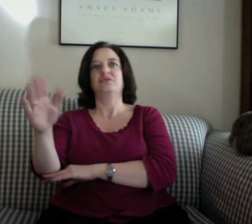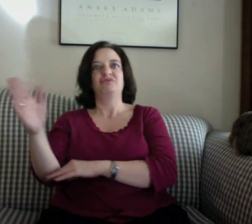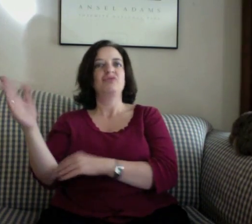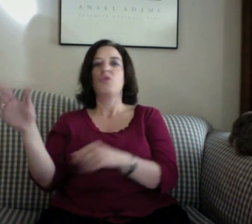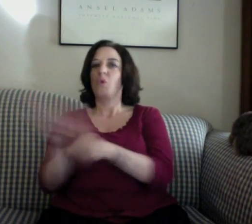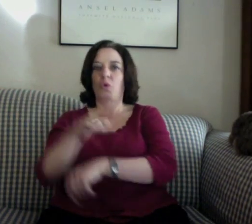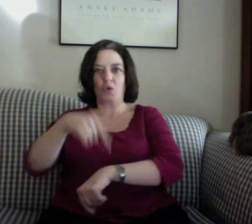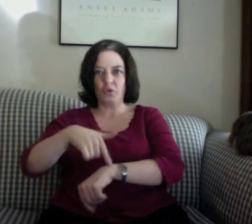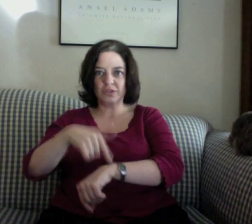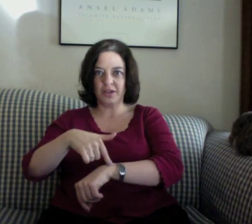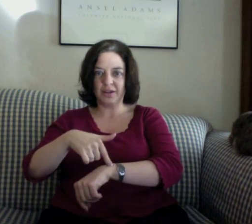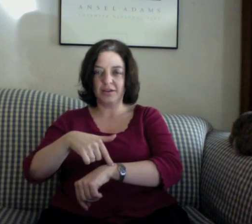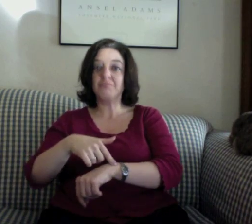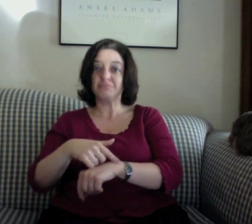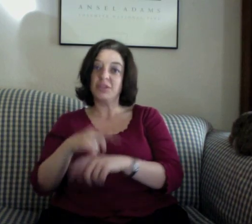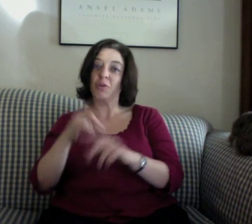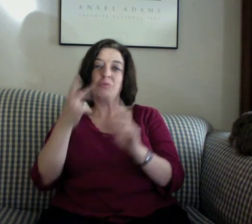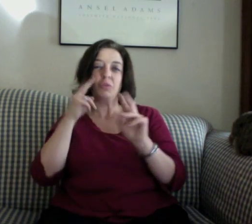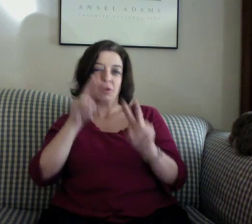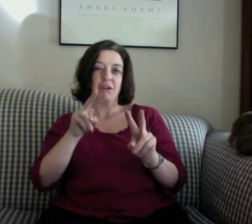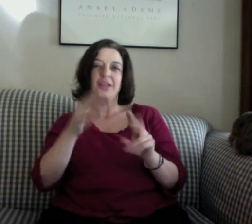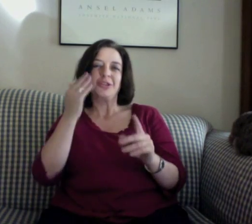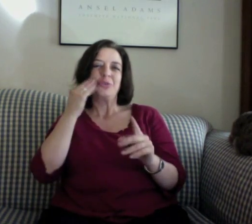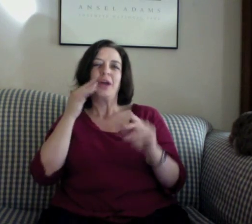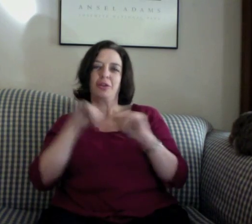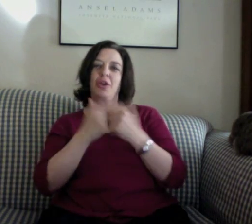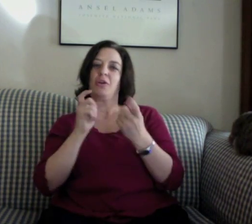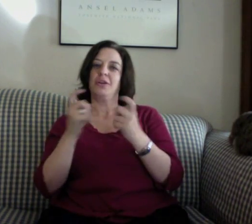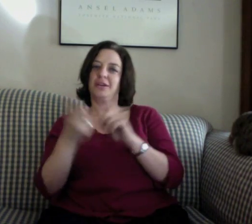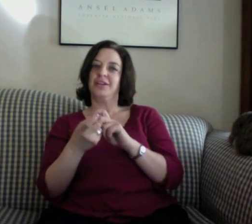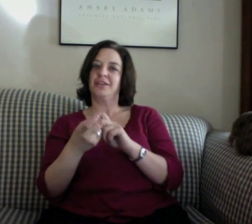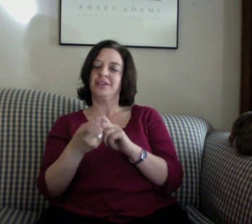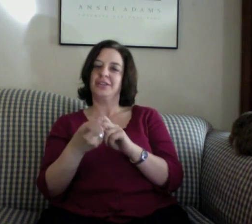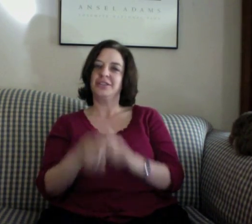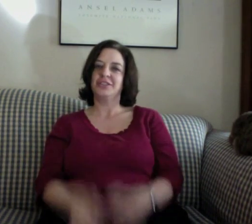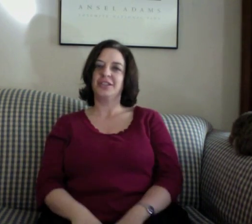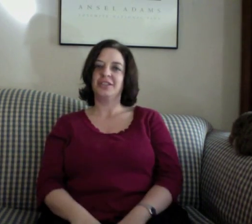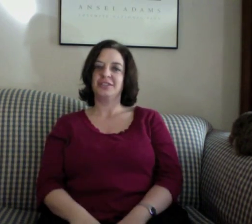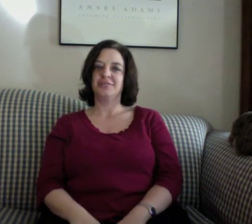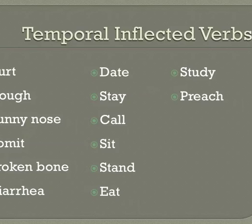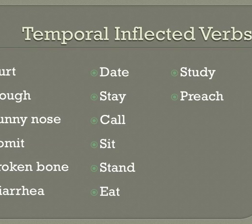changes. Here are some other words you've already learned that can be easily inflected.